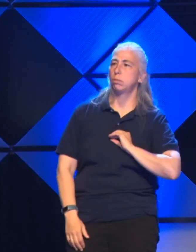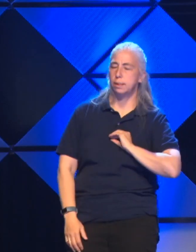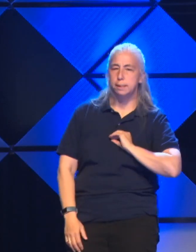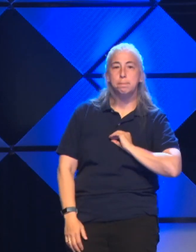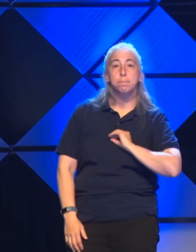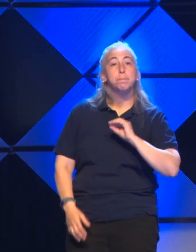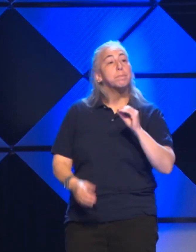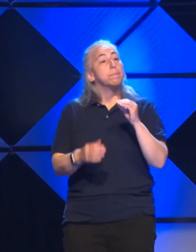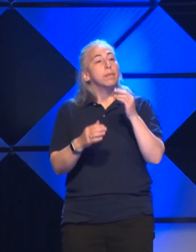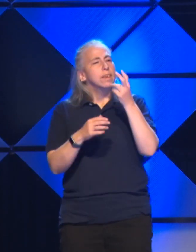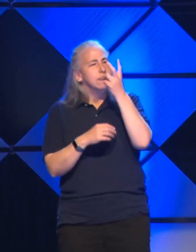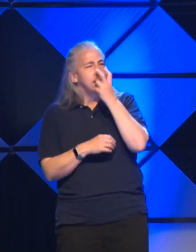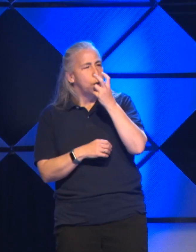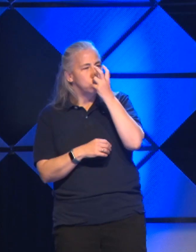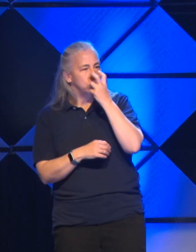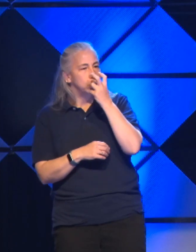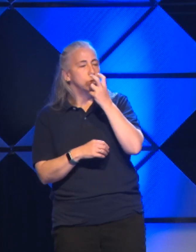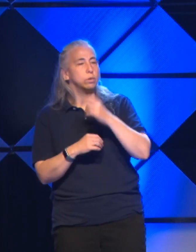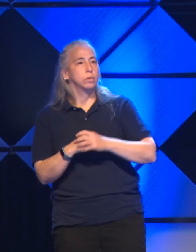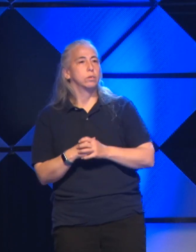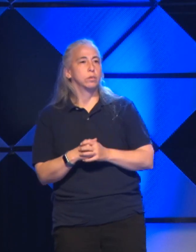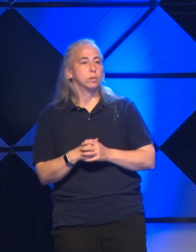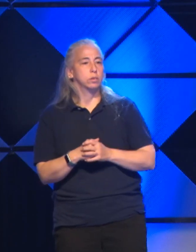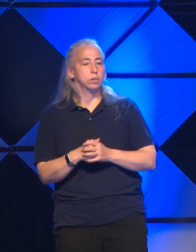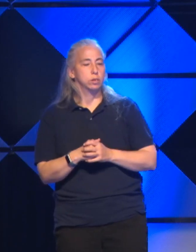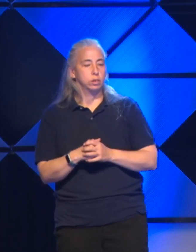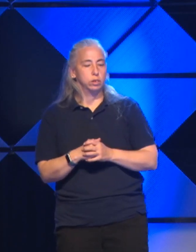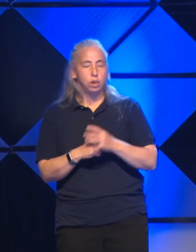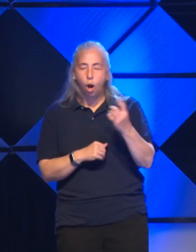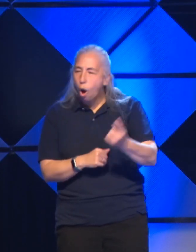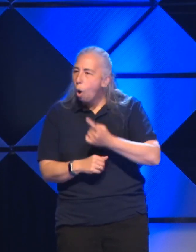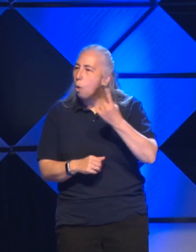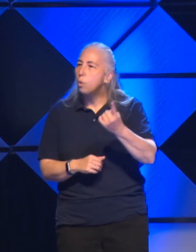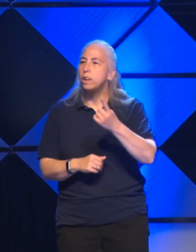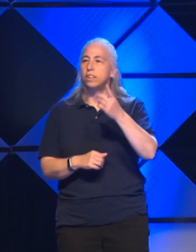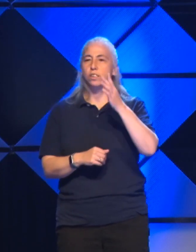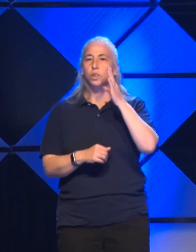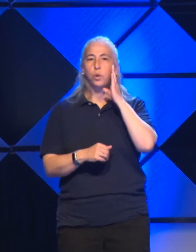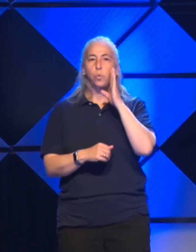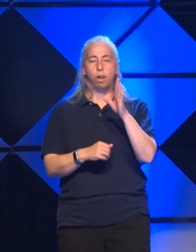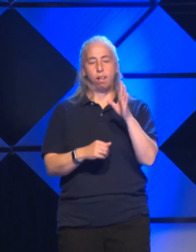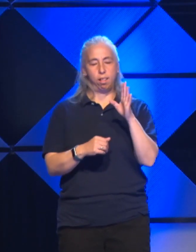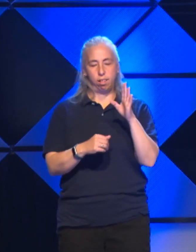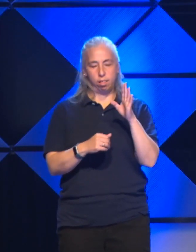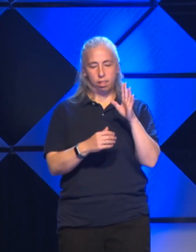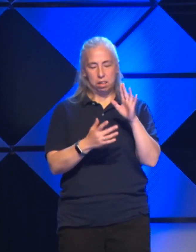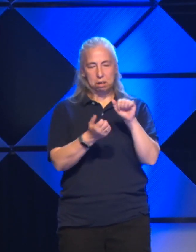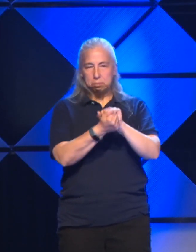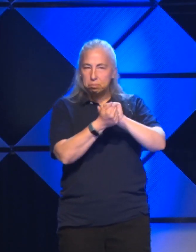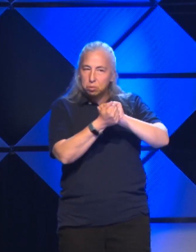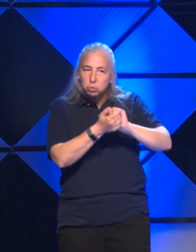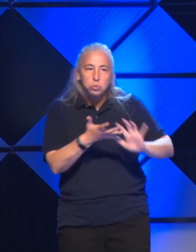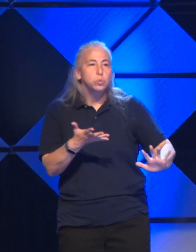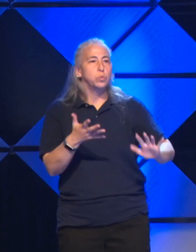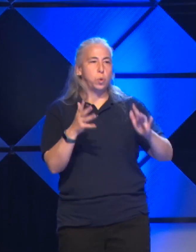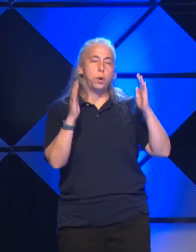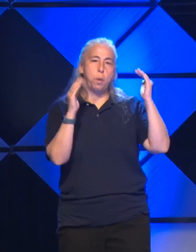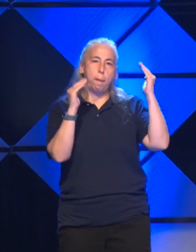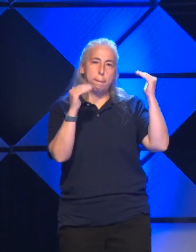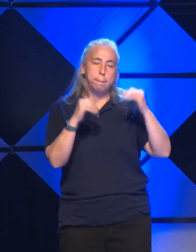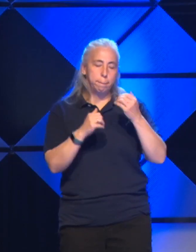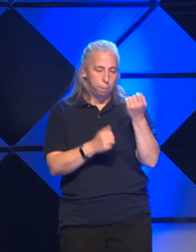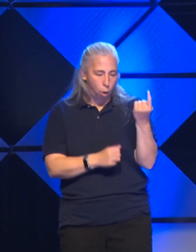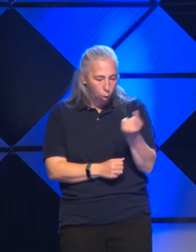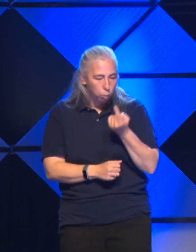Doubt always will cripple us and will shadow hope. Doubt will be